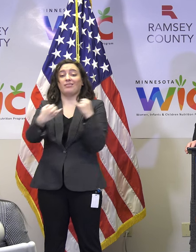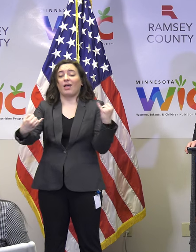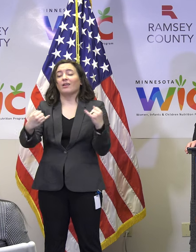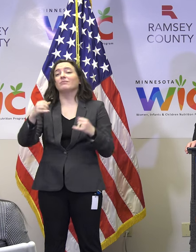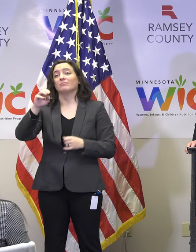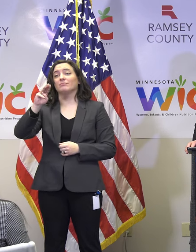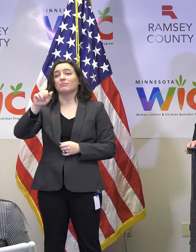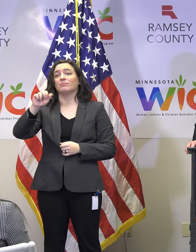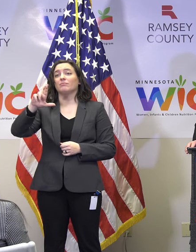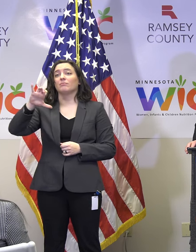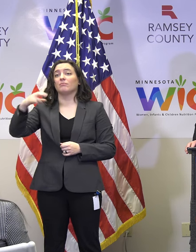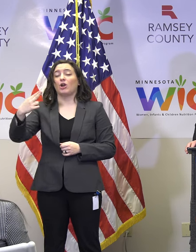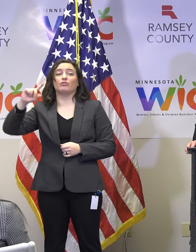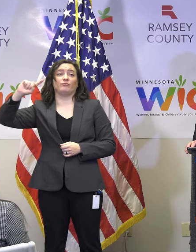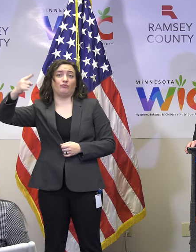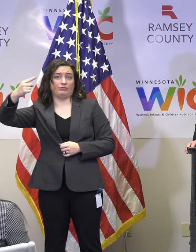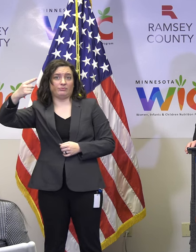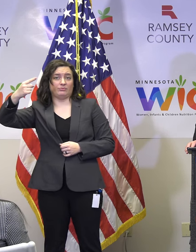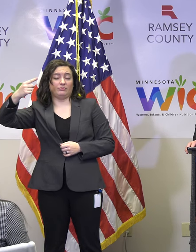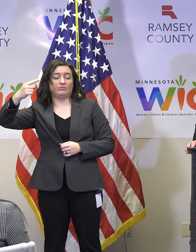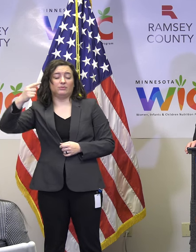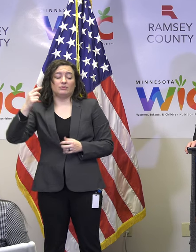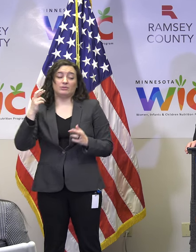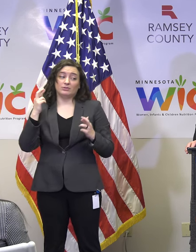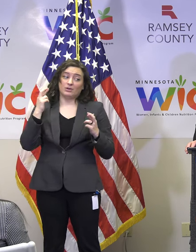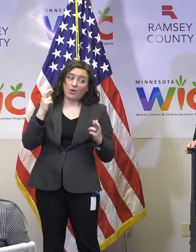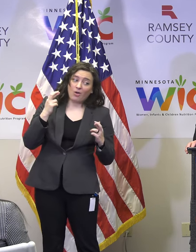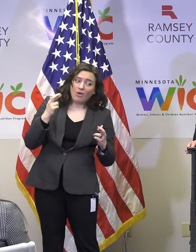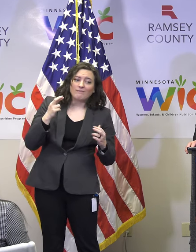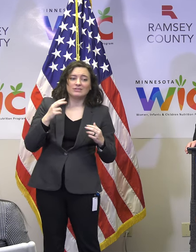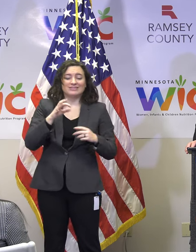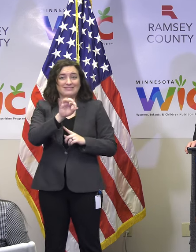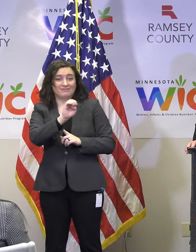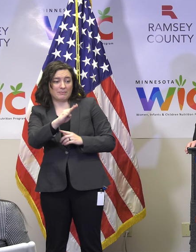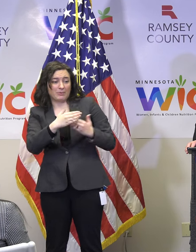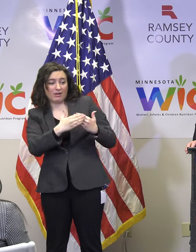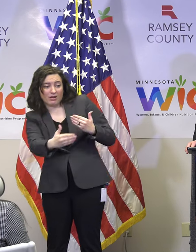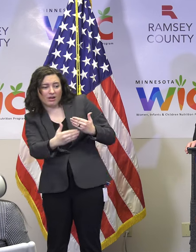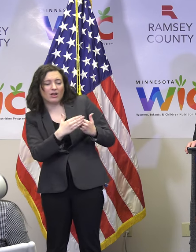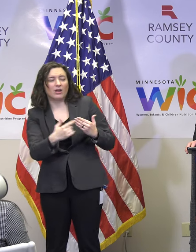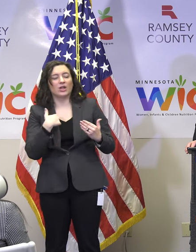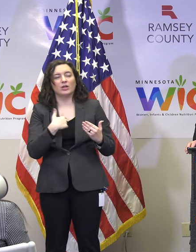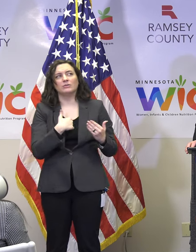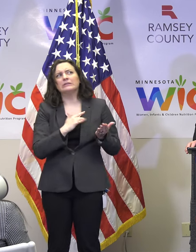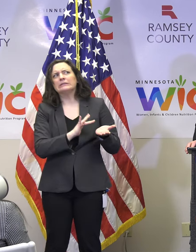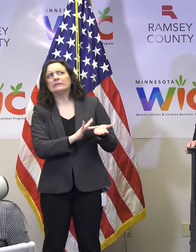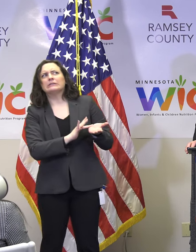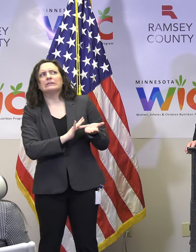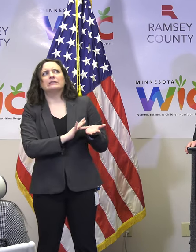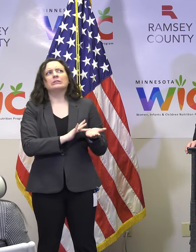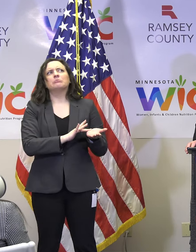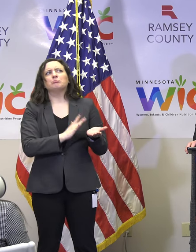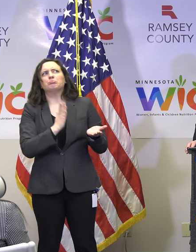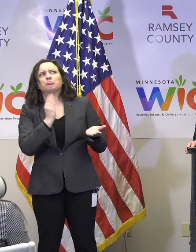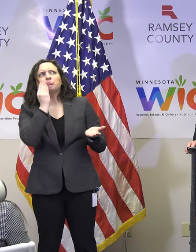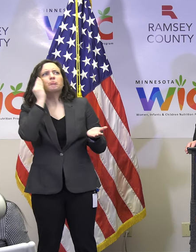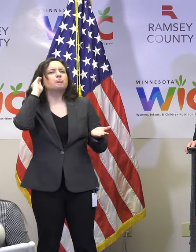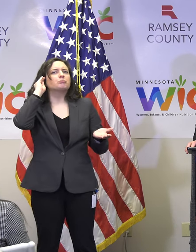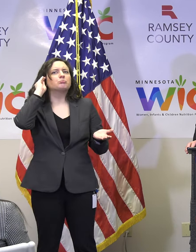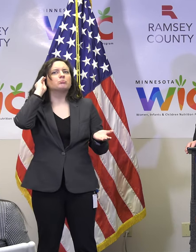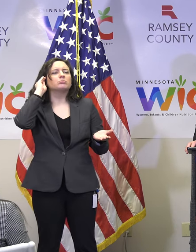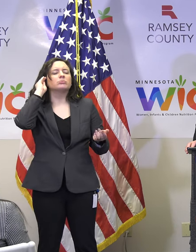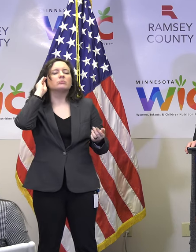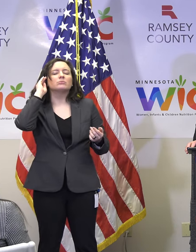their work done. And hopefully sometime in February we get a sense. I'm told that